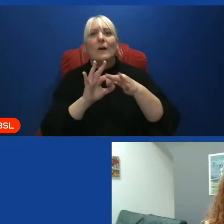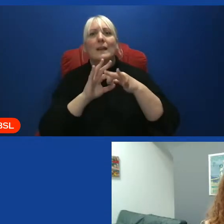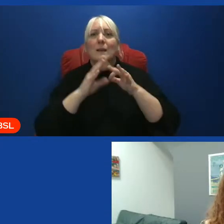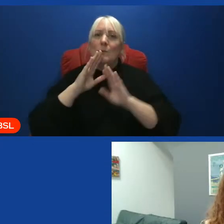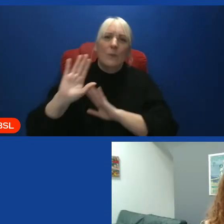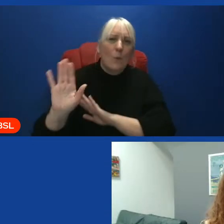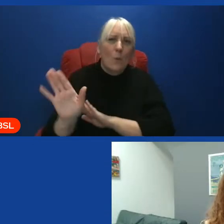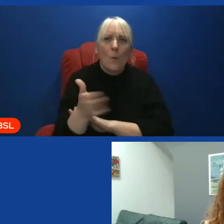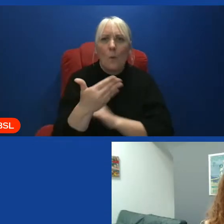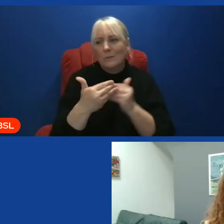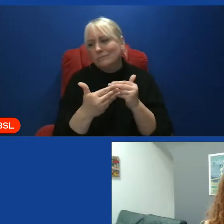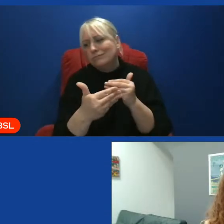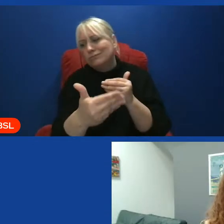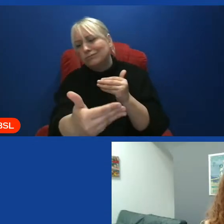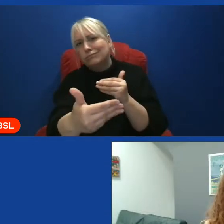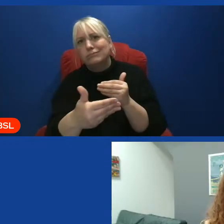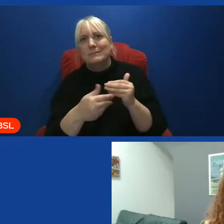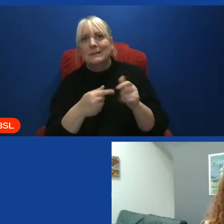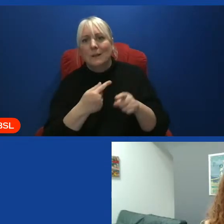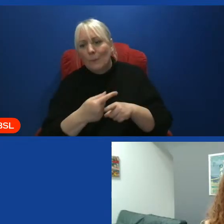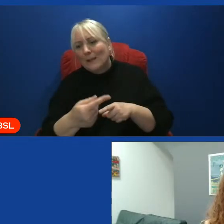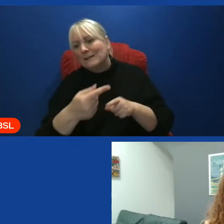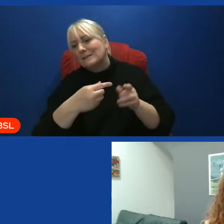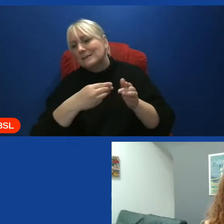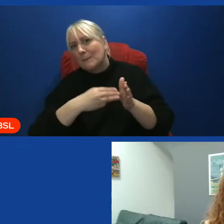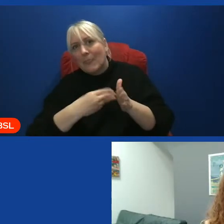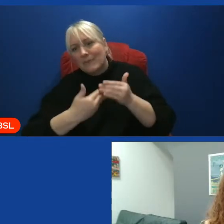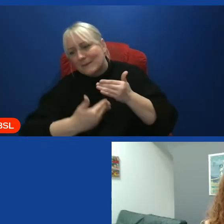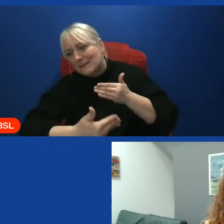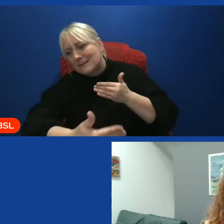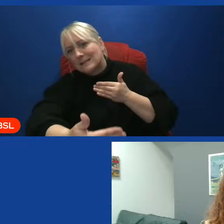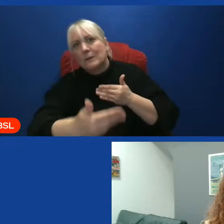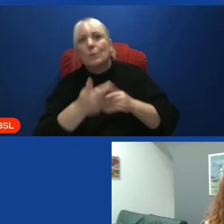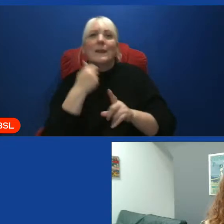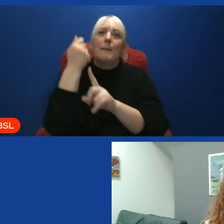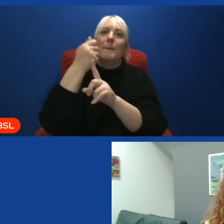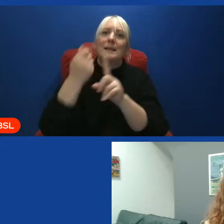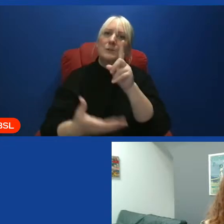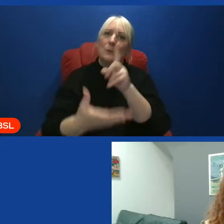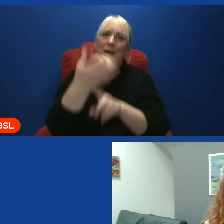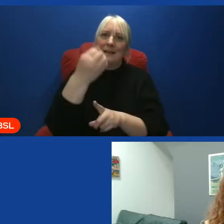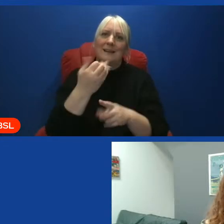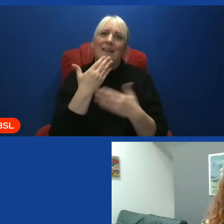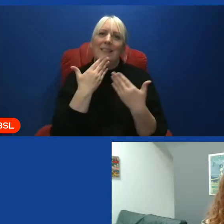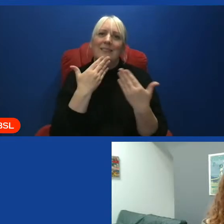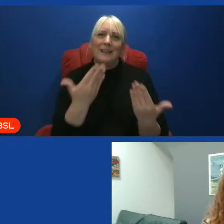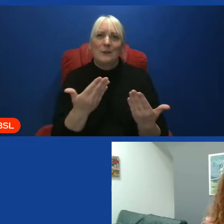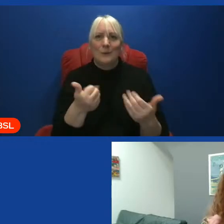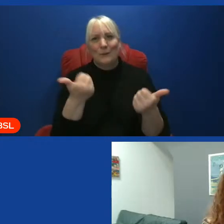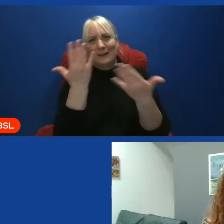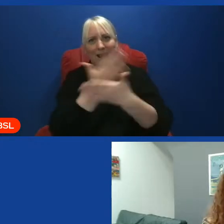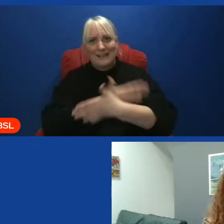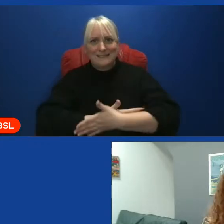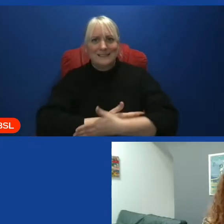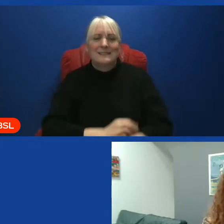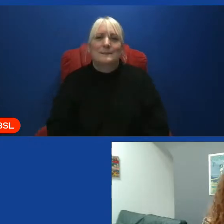of you in the weeks and months ahead as we campaign to win and stop these cuts in the tracks. Thank you and good night.